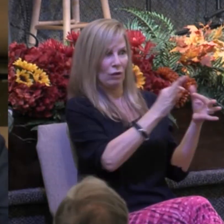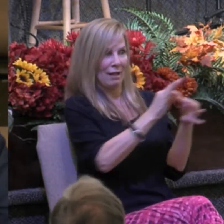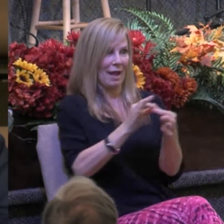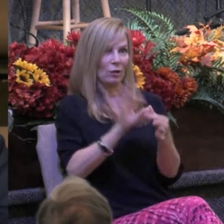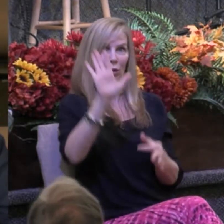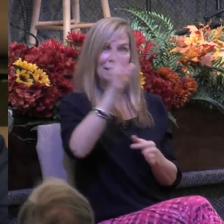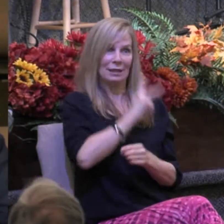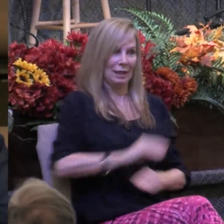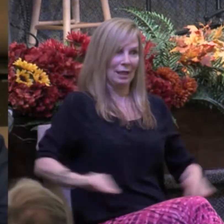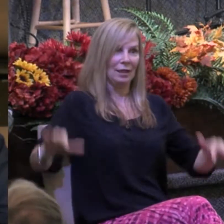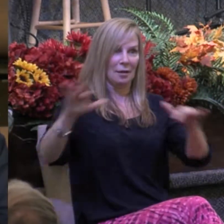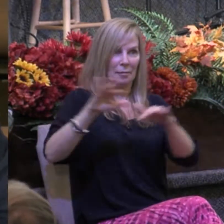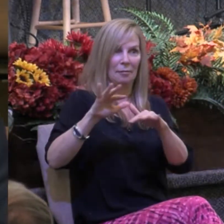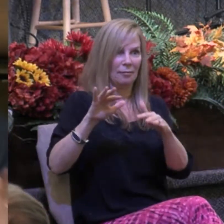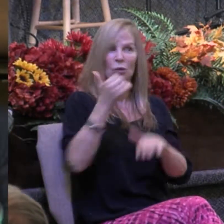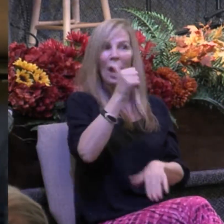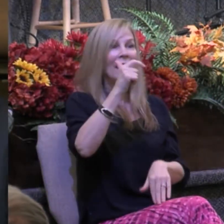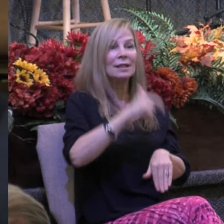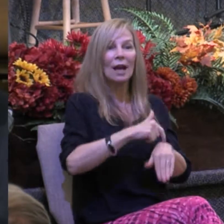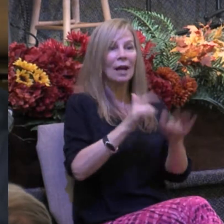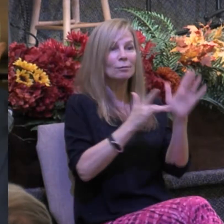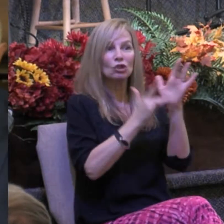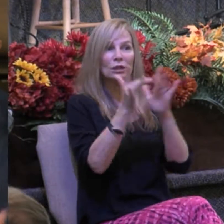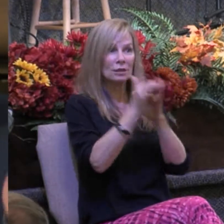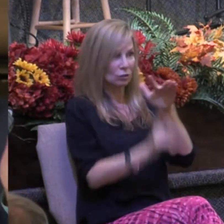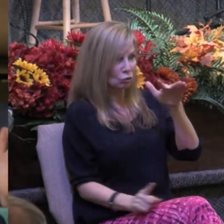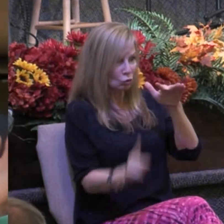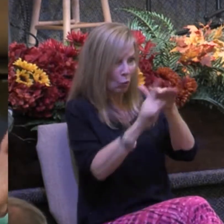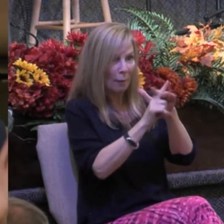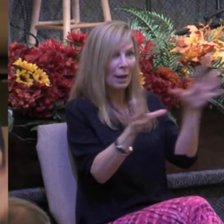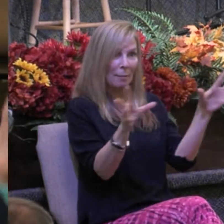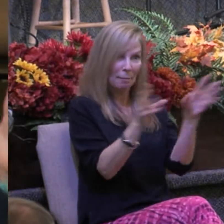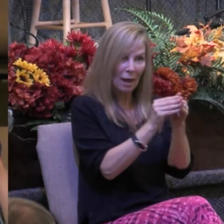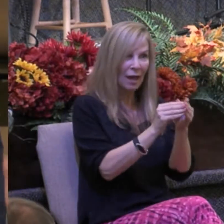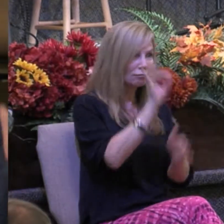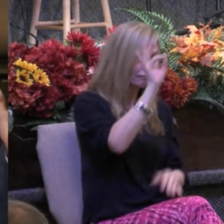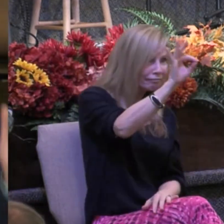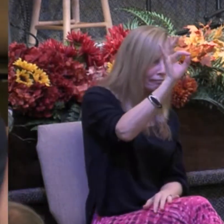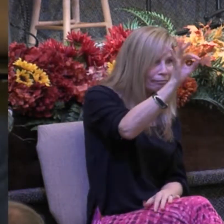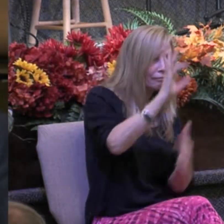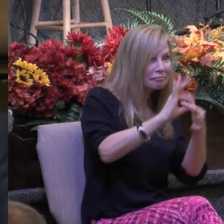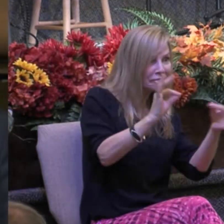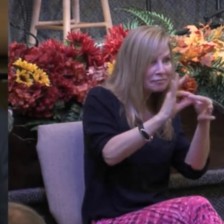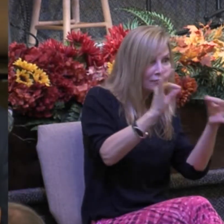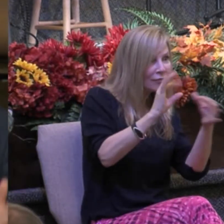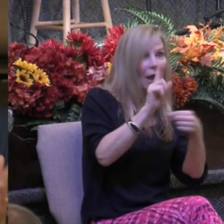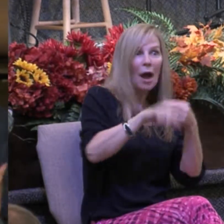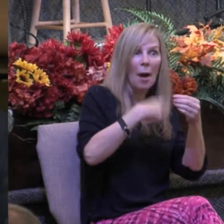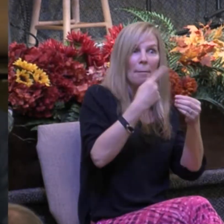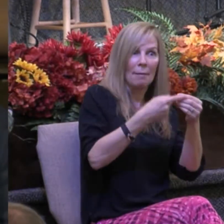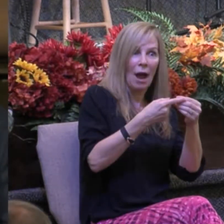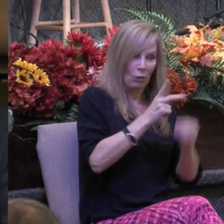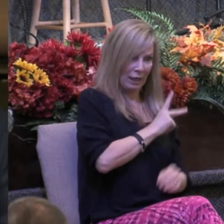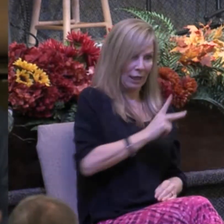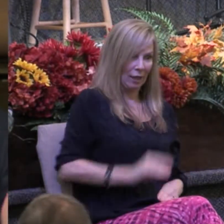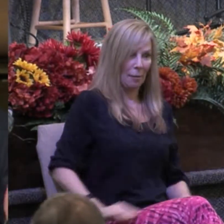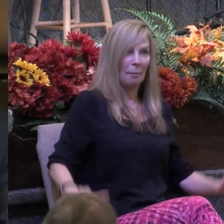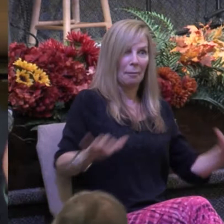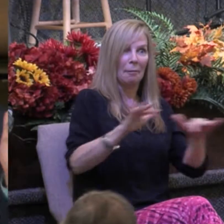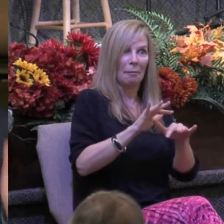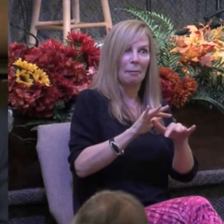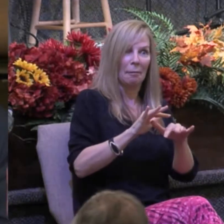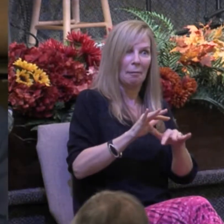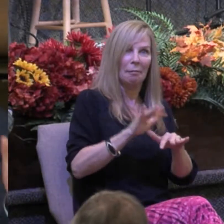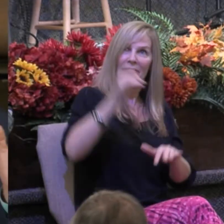God. Every time Jesus met with his disciples, he spoke to them about the kingdom of God. In other words, he gave